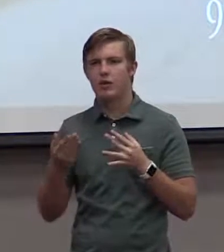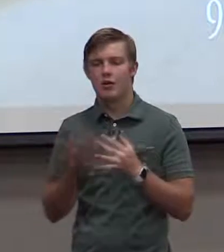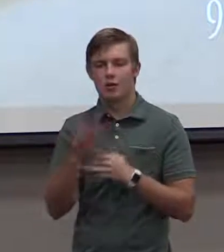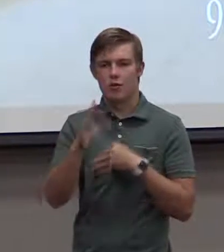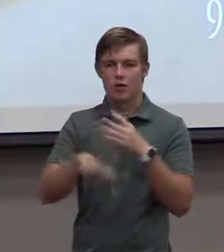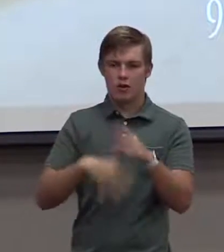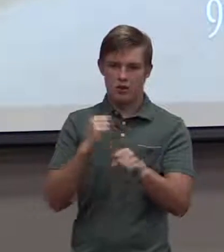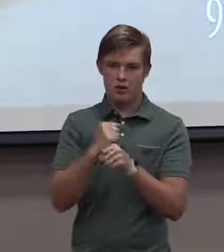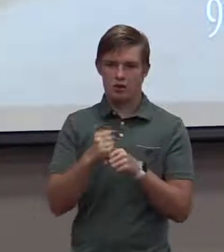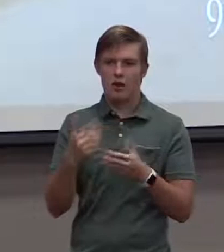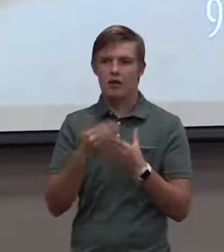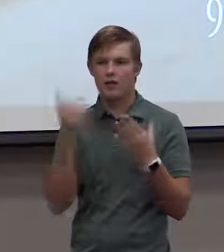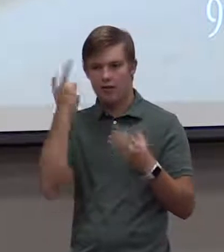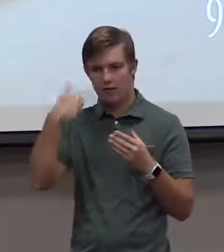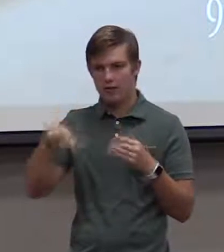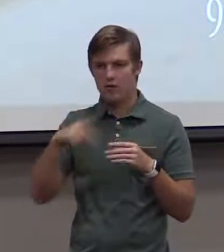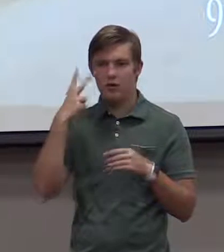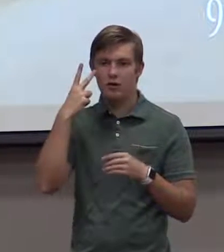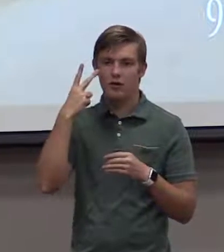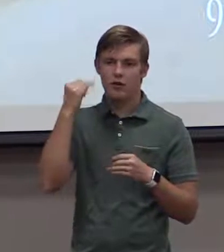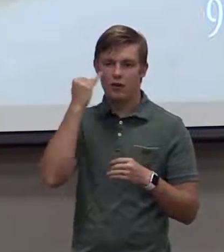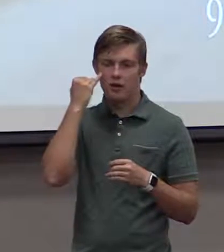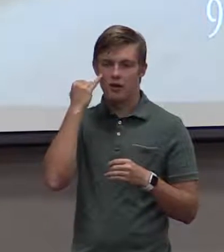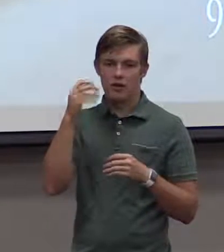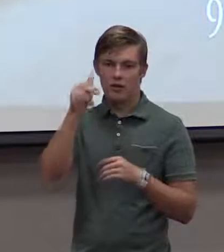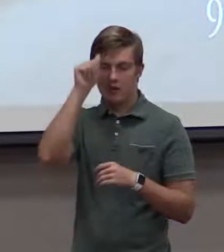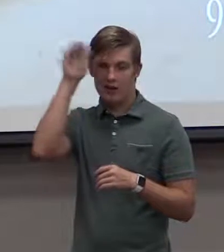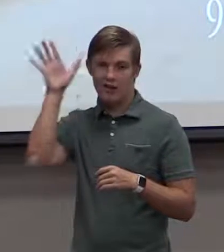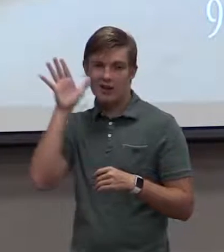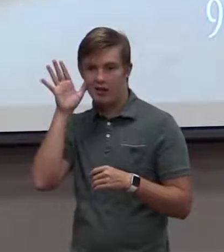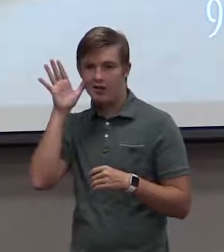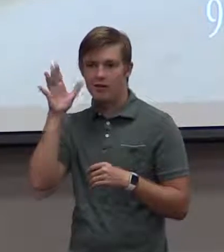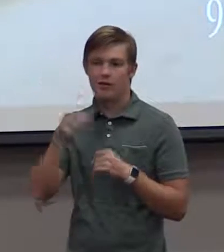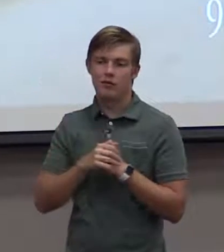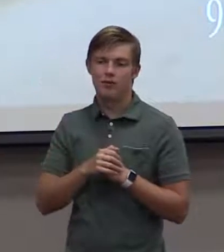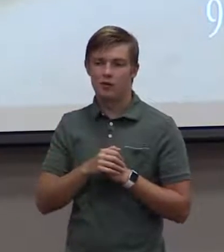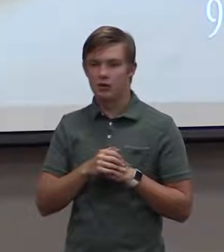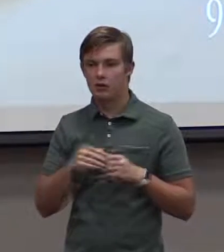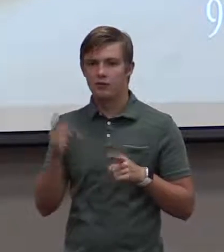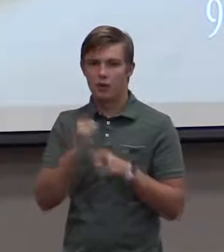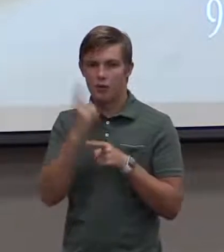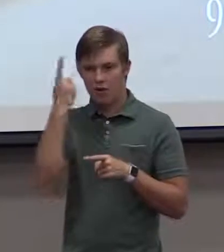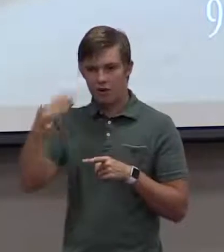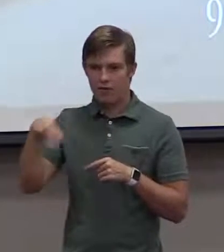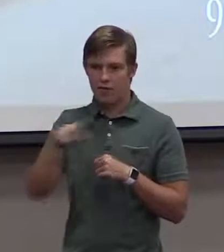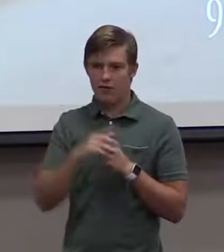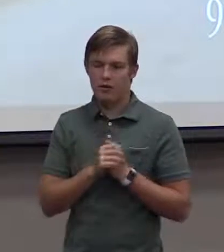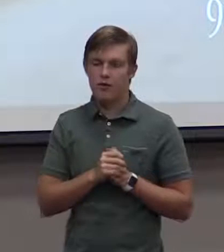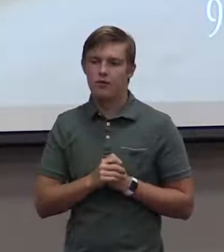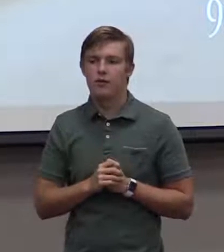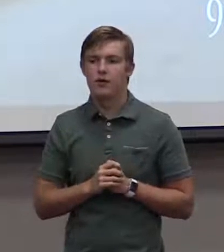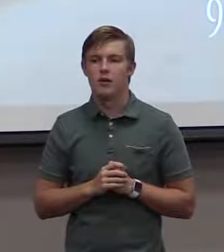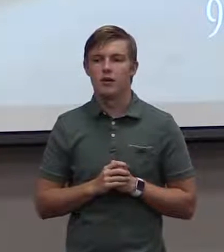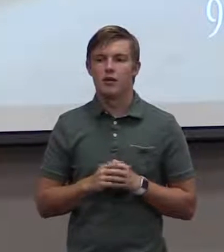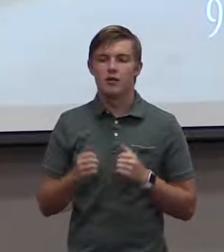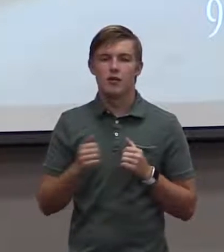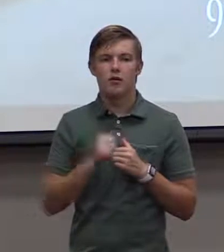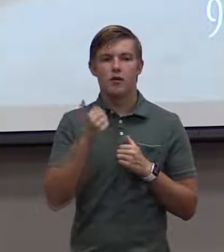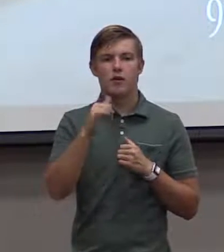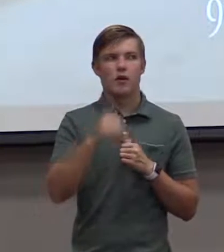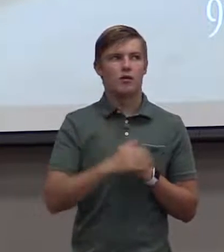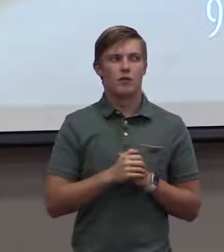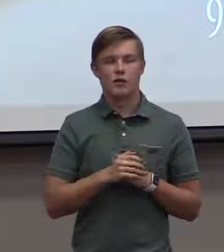that's a time for you to see if Alaska would be a good fit for you, because it is far away, it is a different pace of